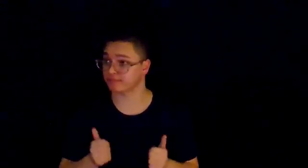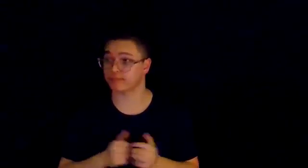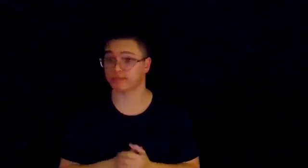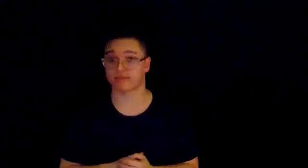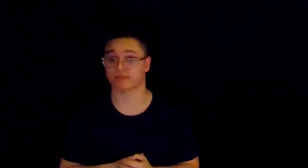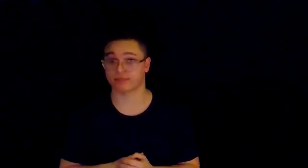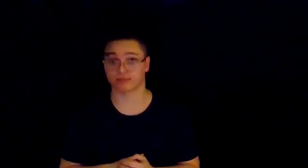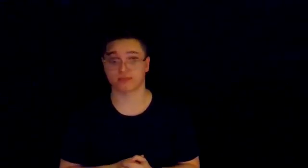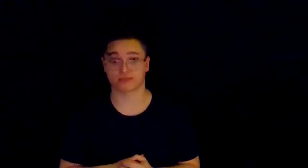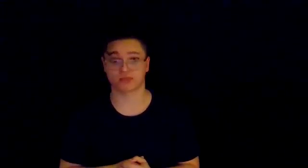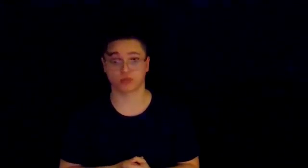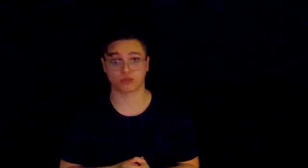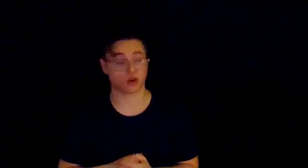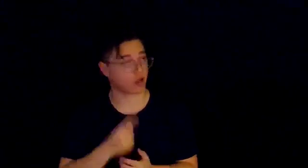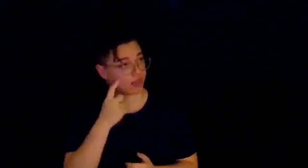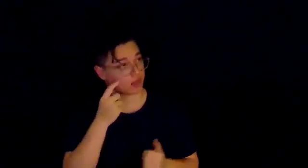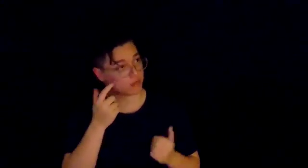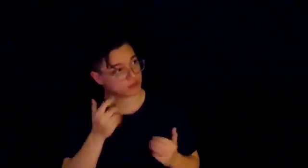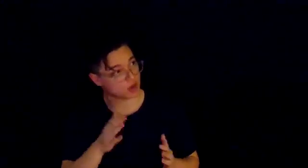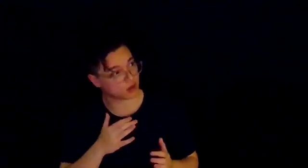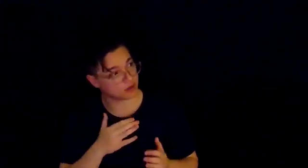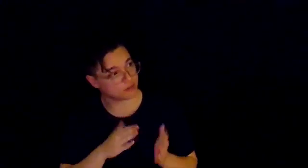of life?